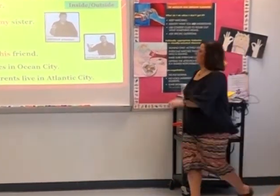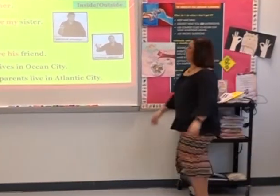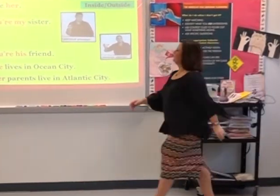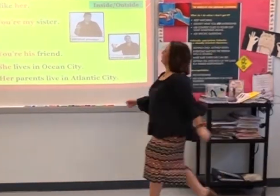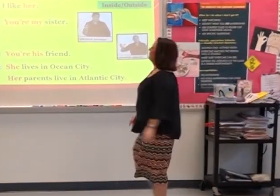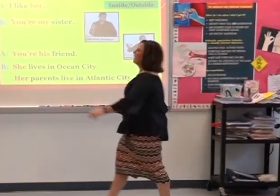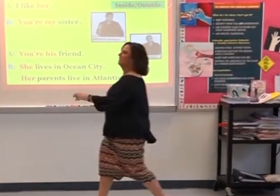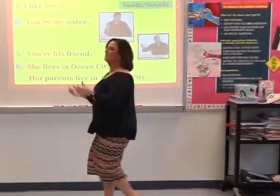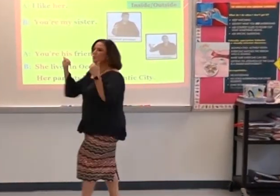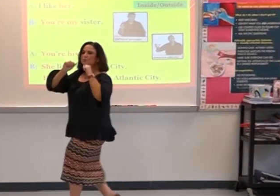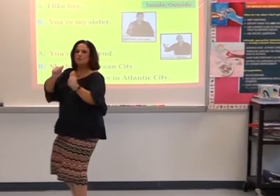Okay.